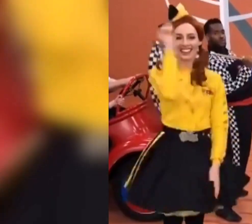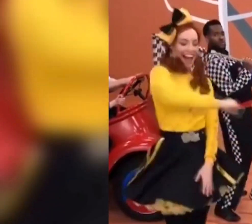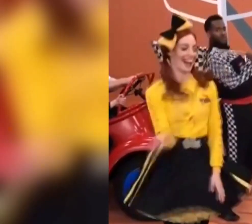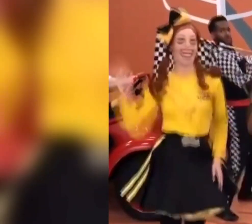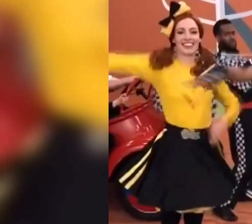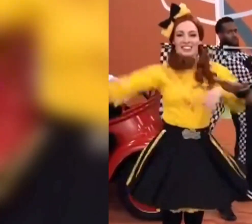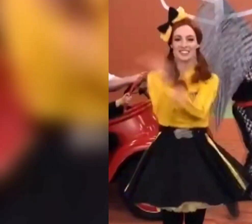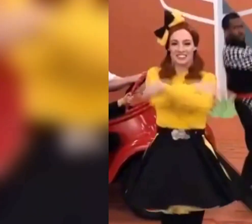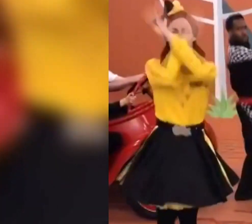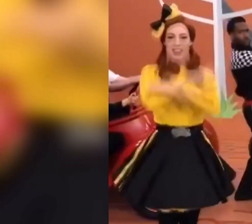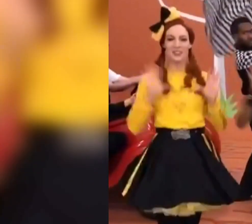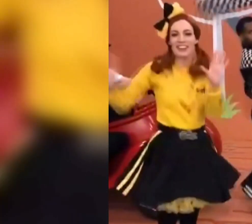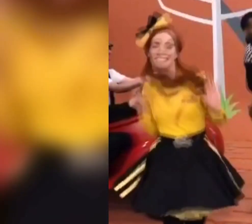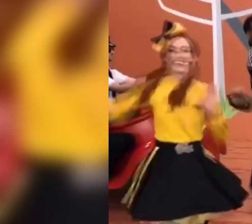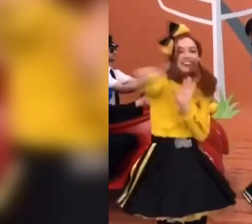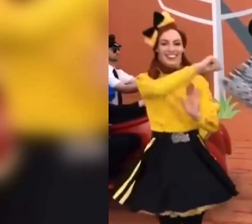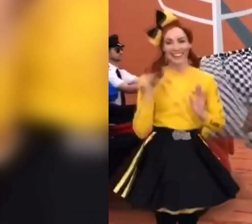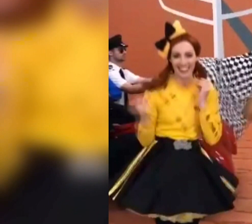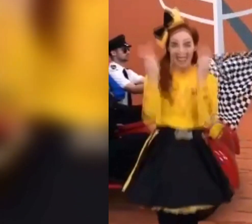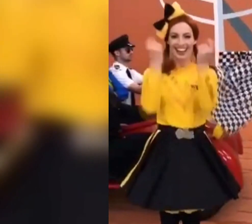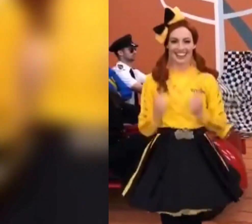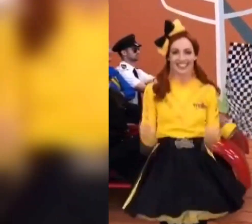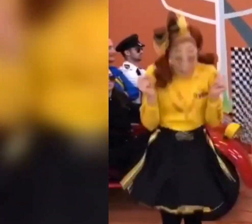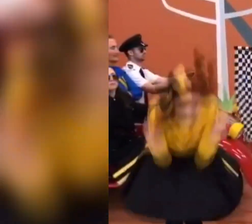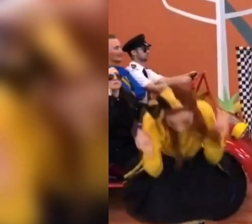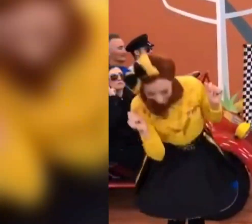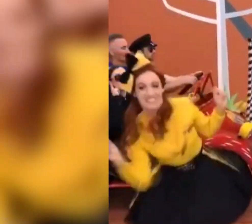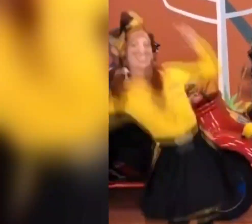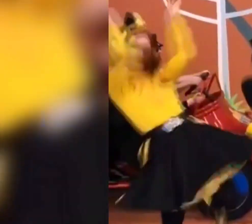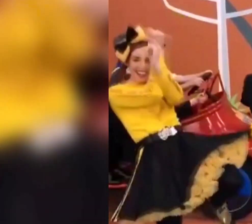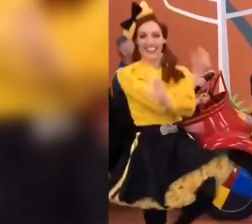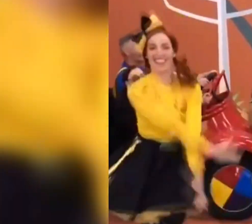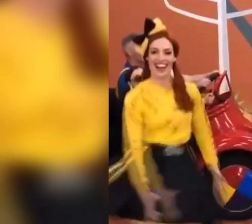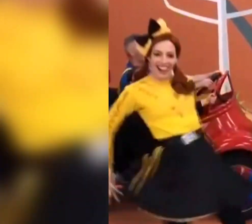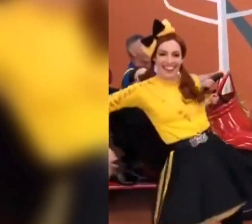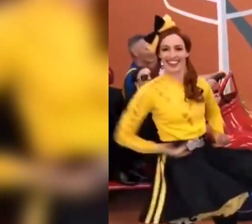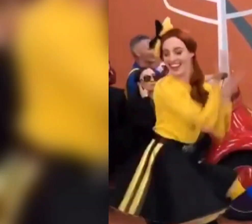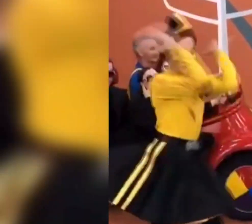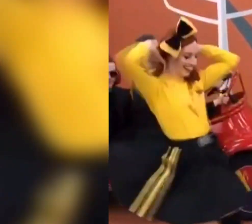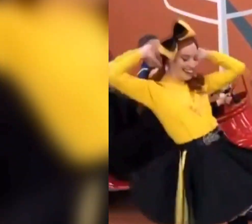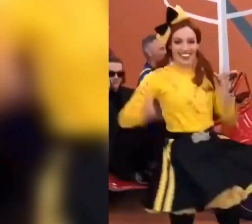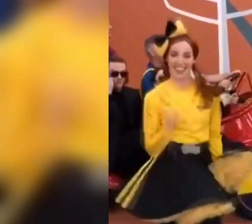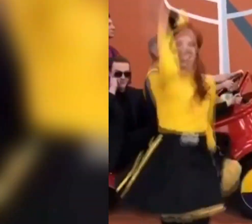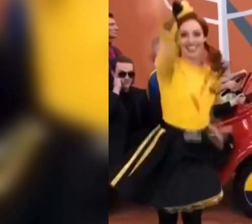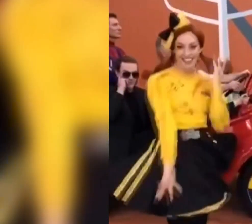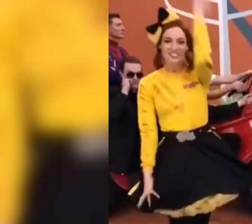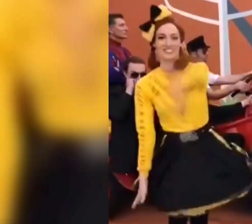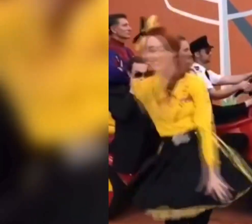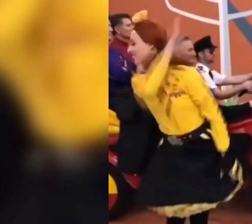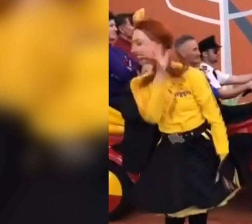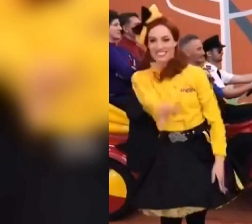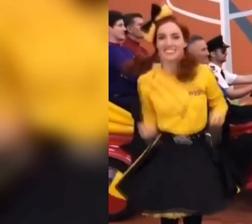many kids, and it's fair to be said adults around the traps this morning. So yeah. Sad news, but exciting news as well.